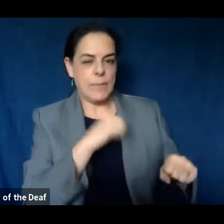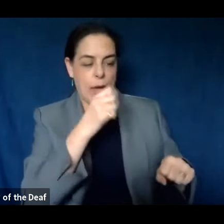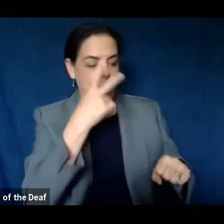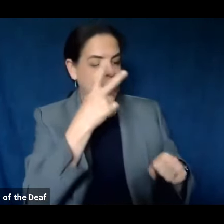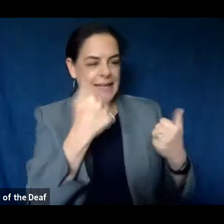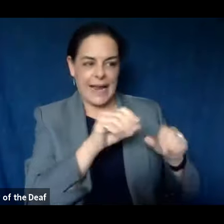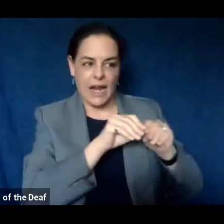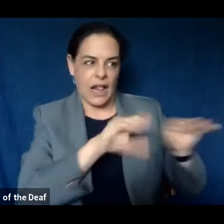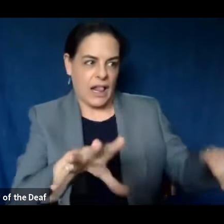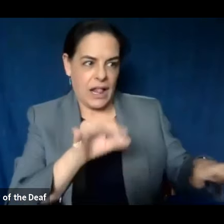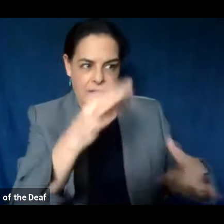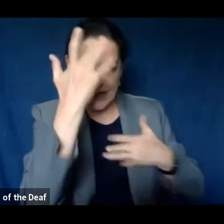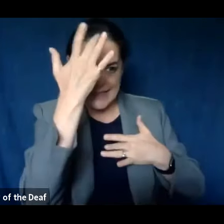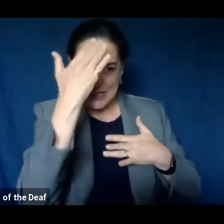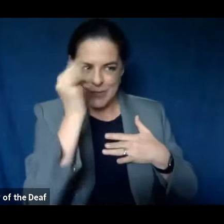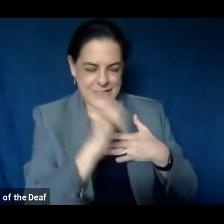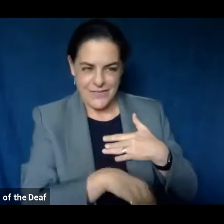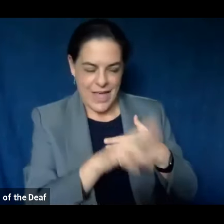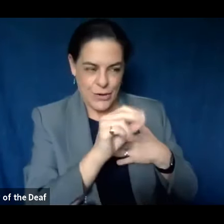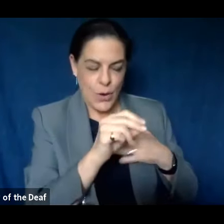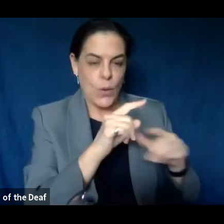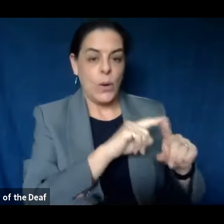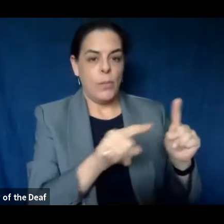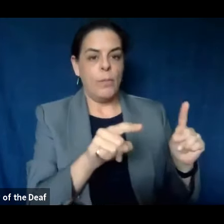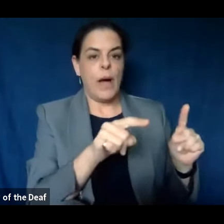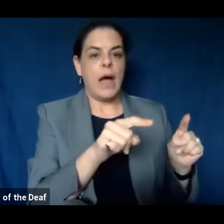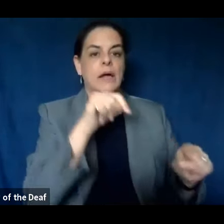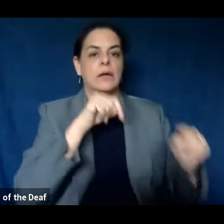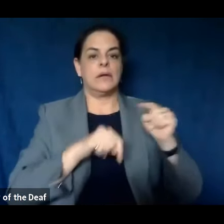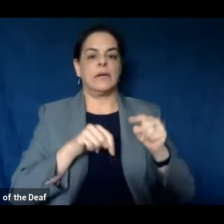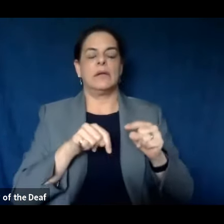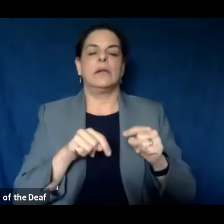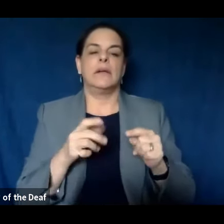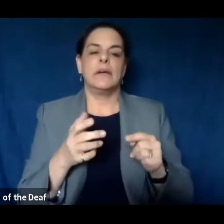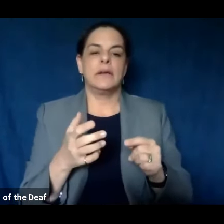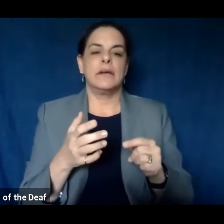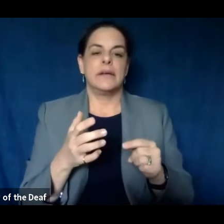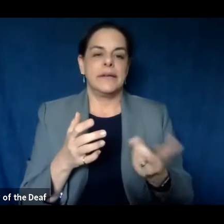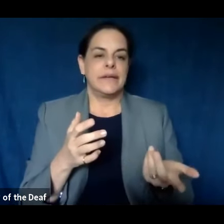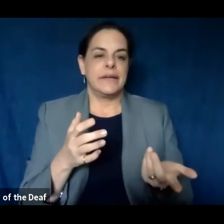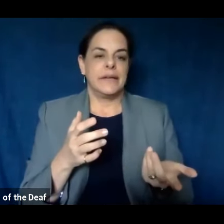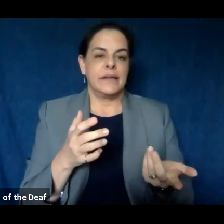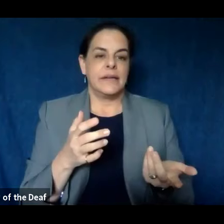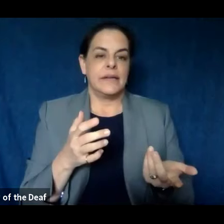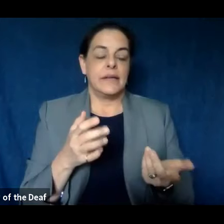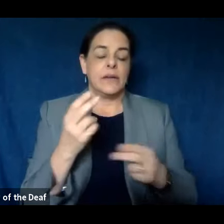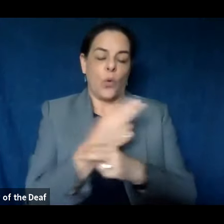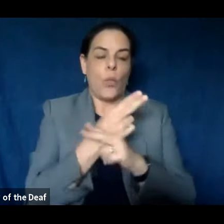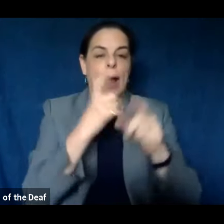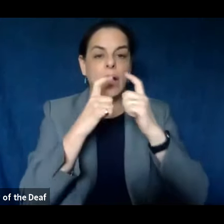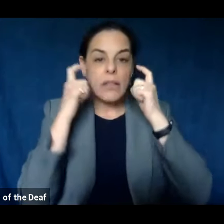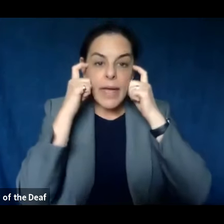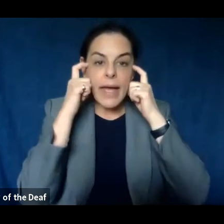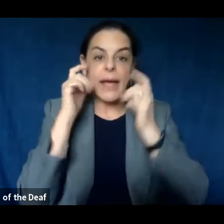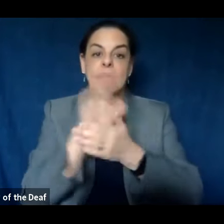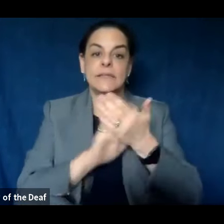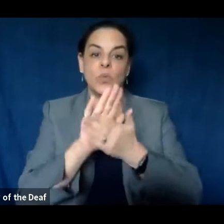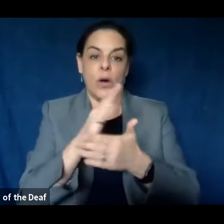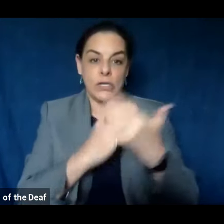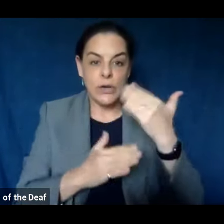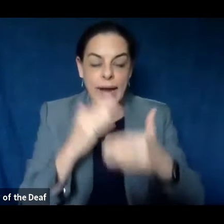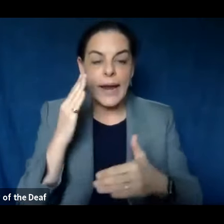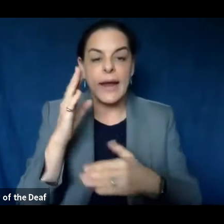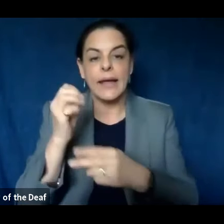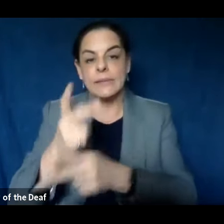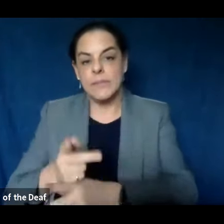that. But I go back to the basics of, wearing a cloth face mask, washing your hands, being